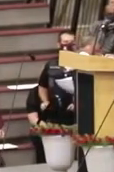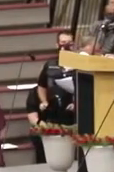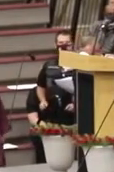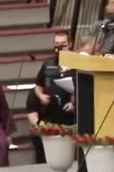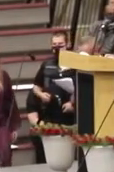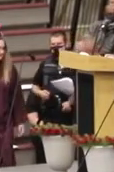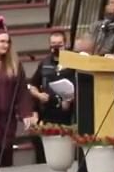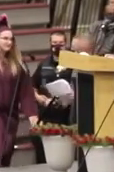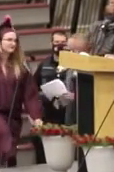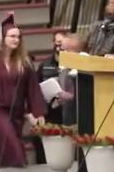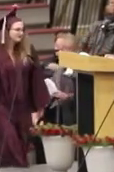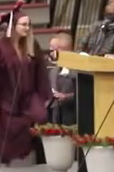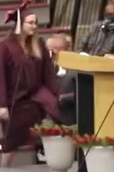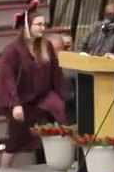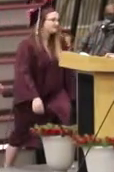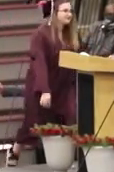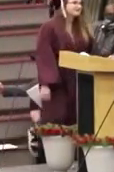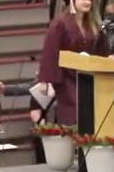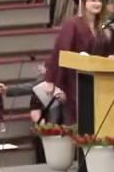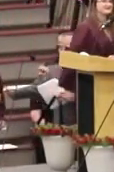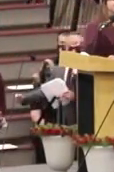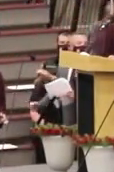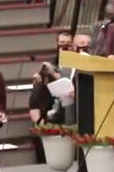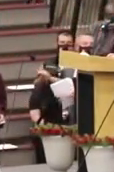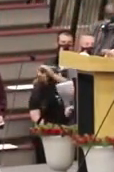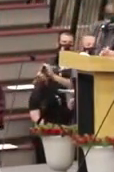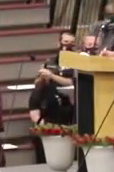Raina Nicole Wosolevitz.